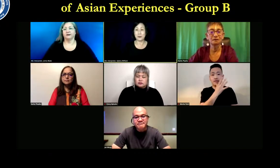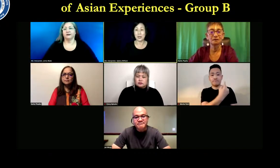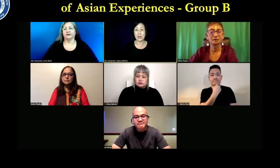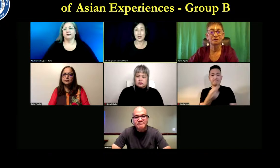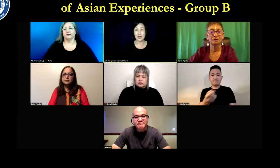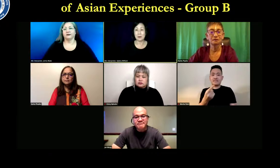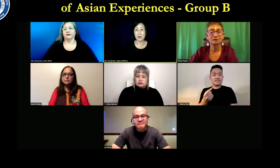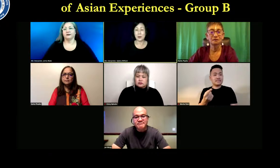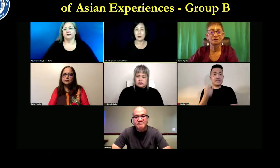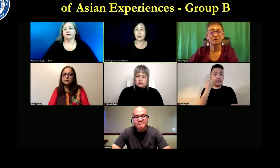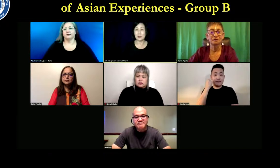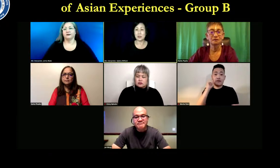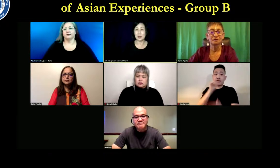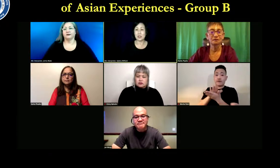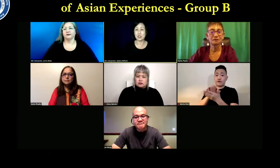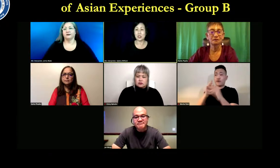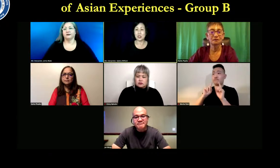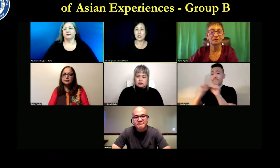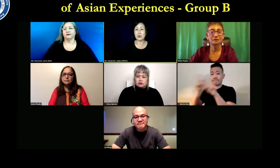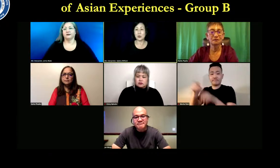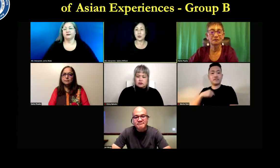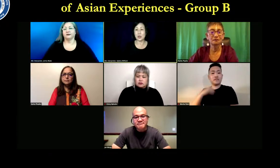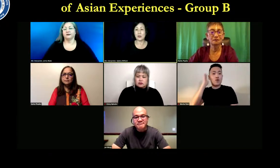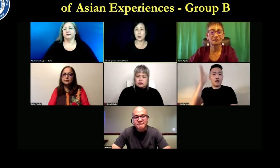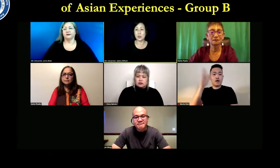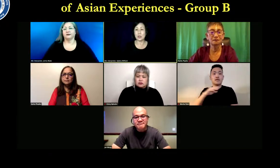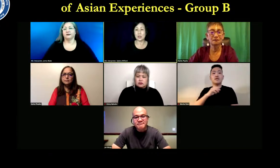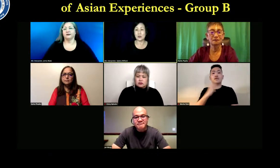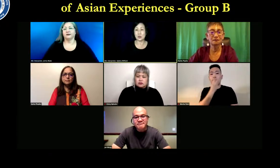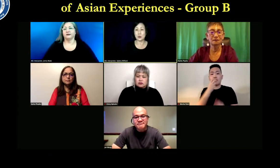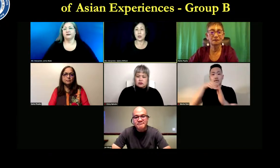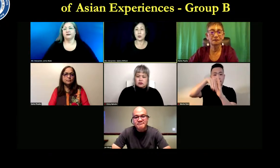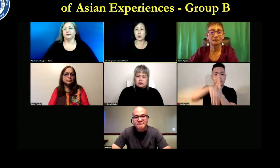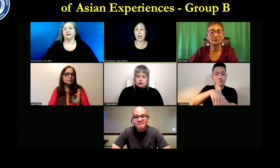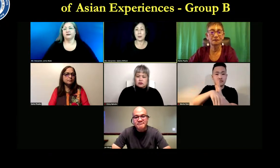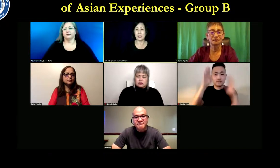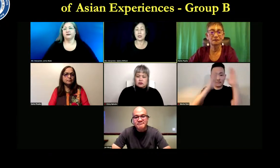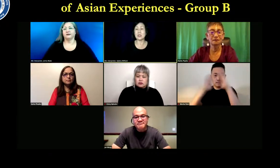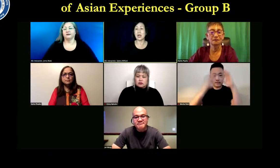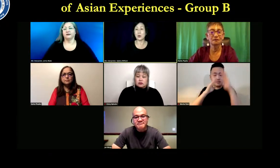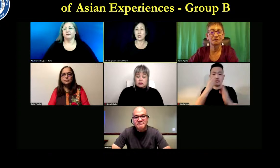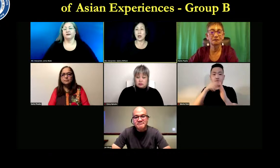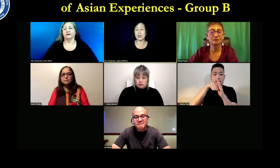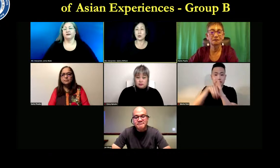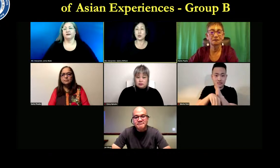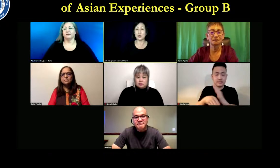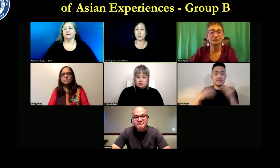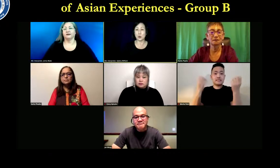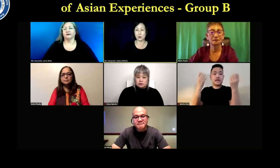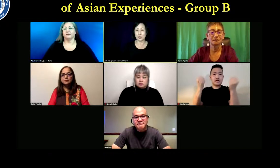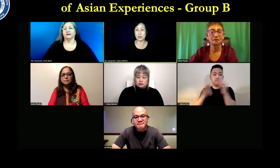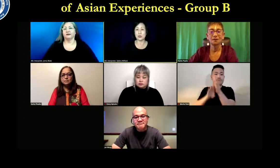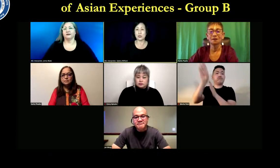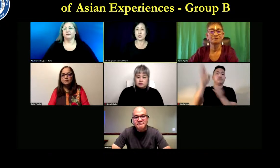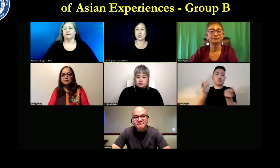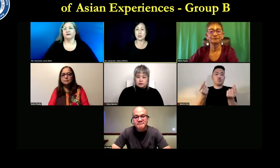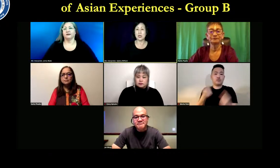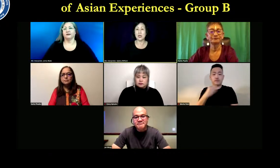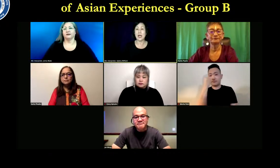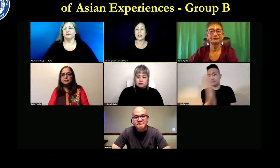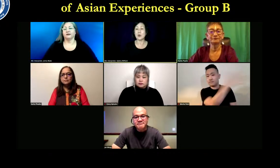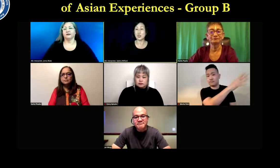school. My parents, she was afraid that if I went to the deaf school, then what would happen is that I would lose more oral